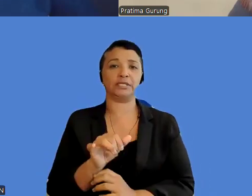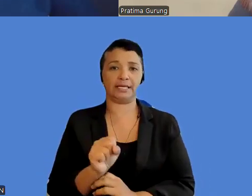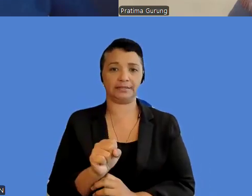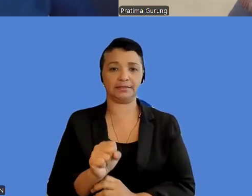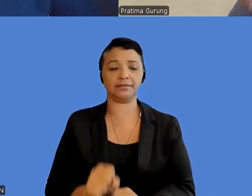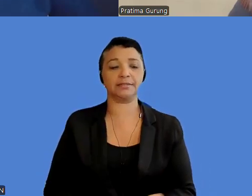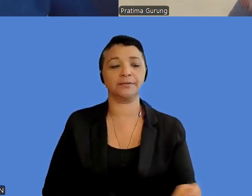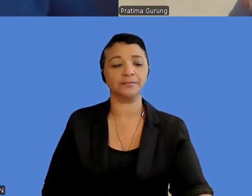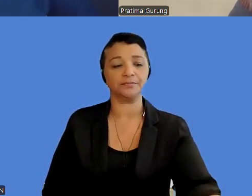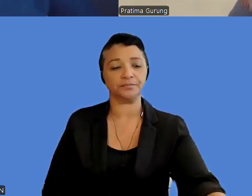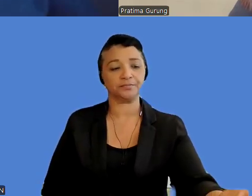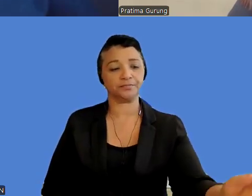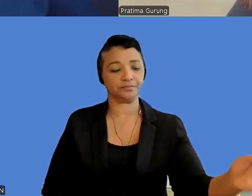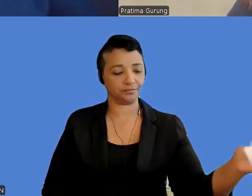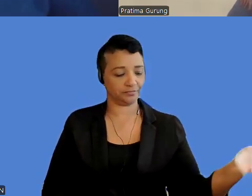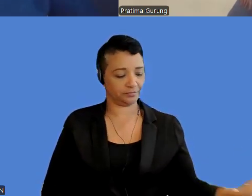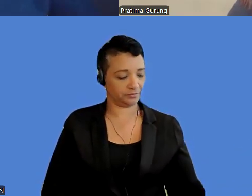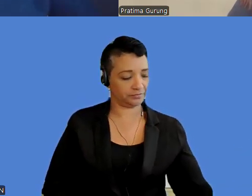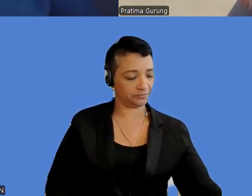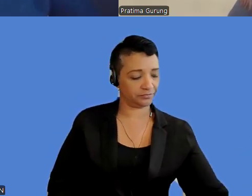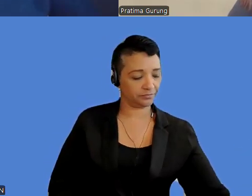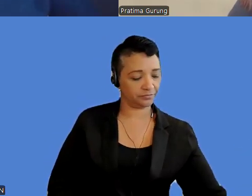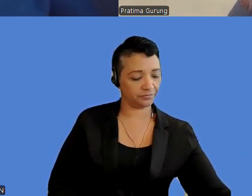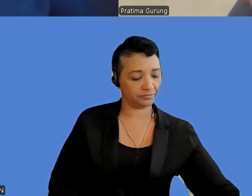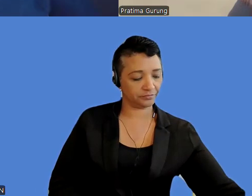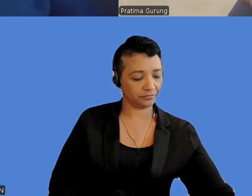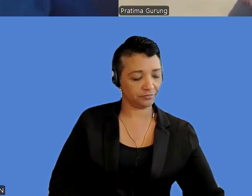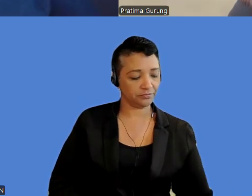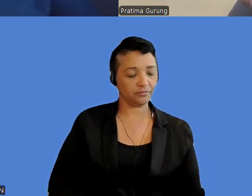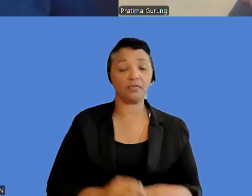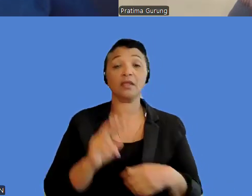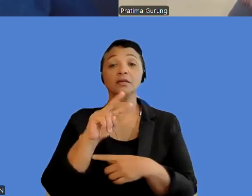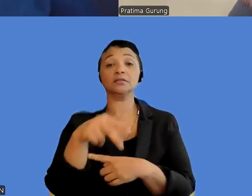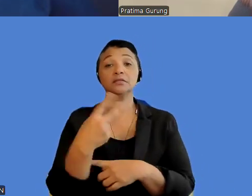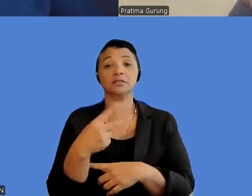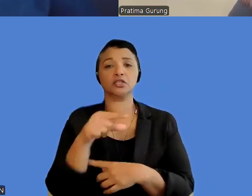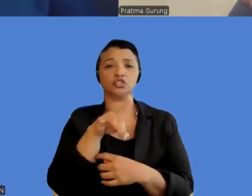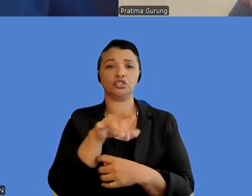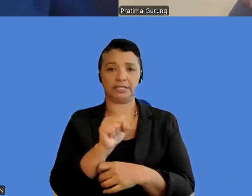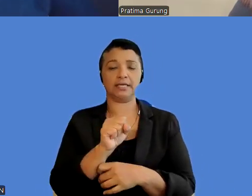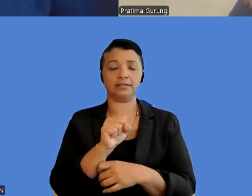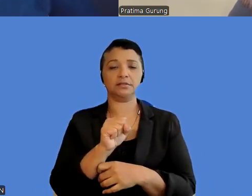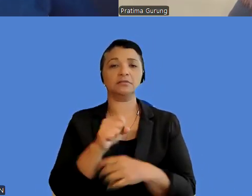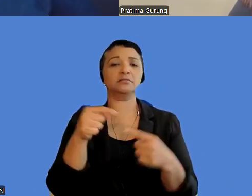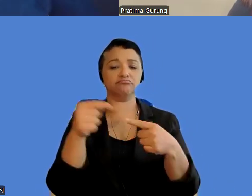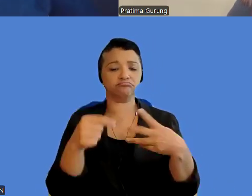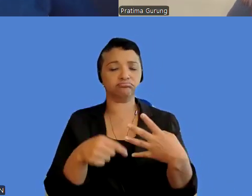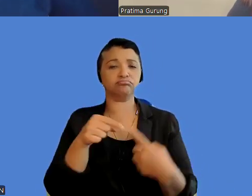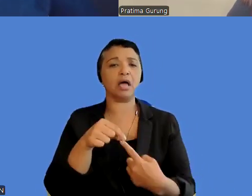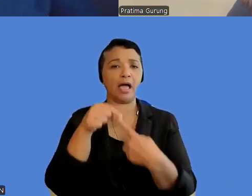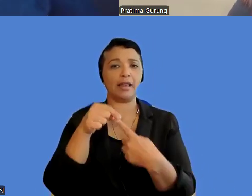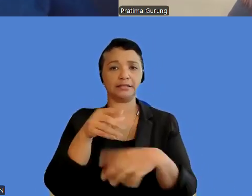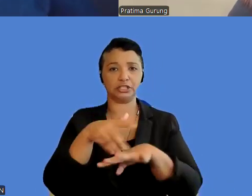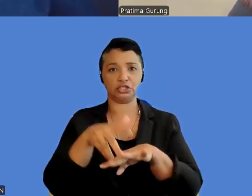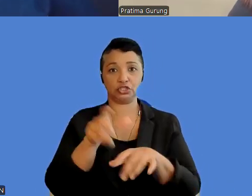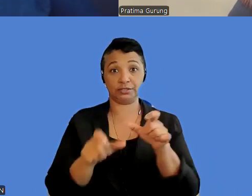Indigenous people with disabilities in the second GDS was highlighted. This is where I just wanted to mention. Though